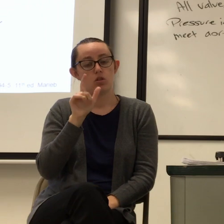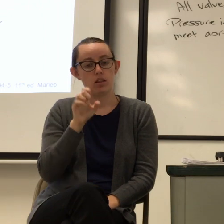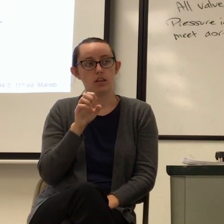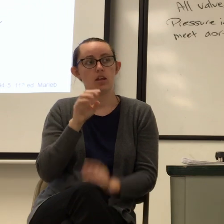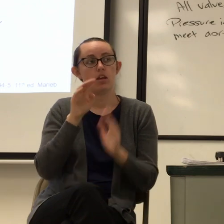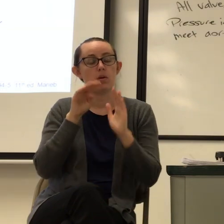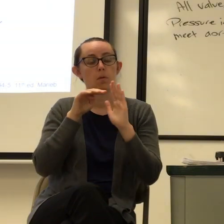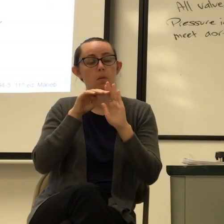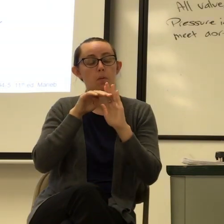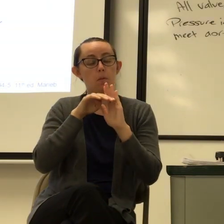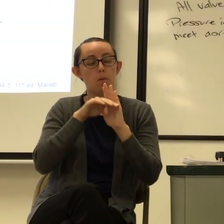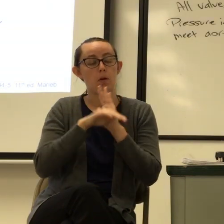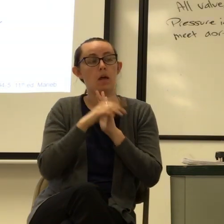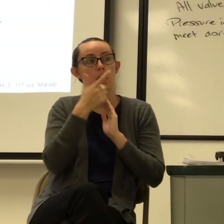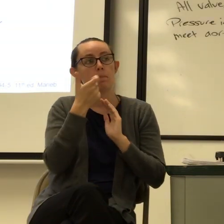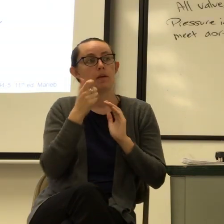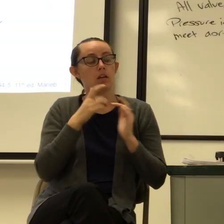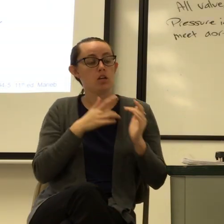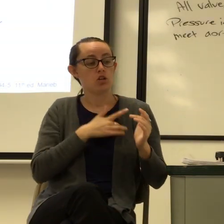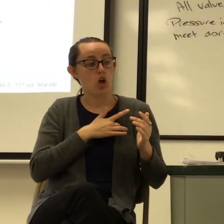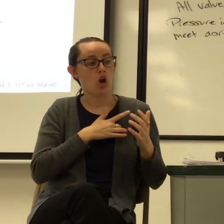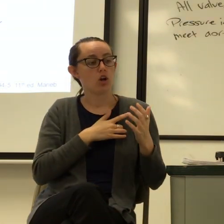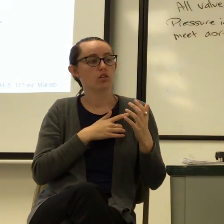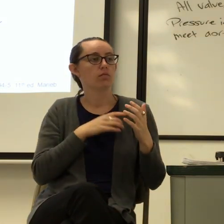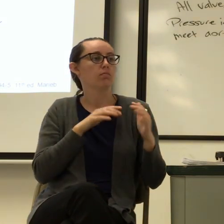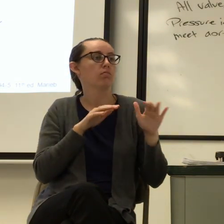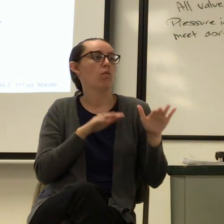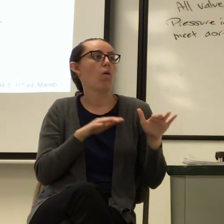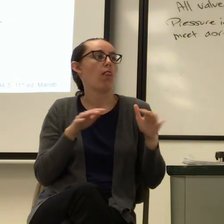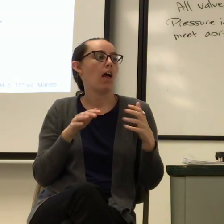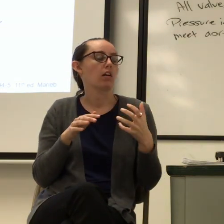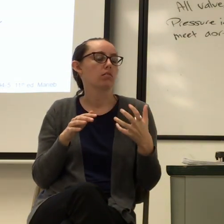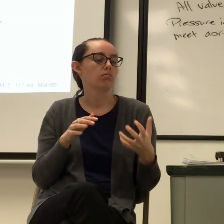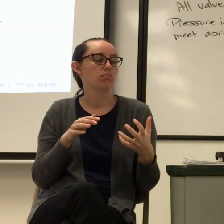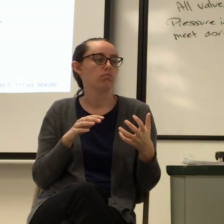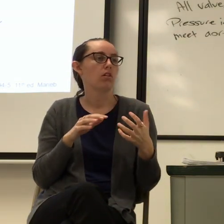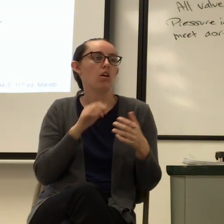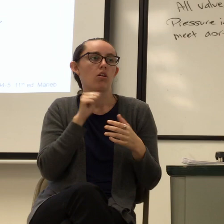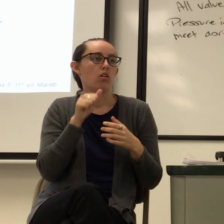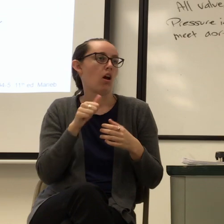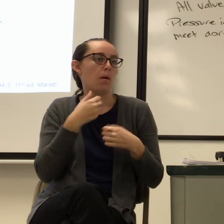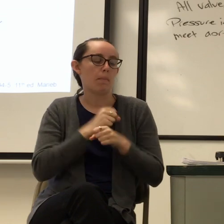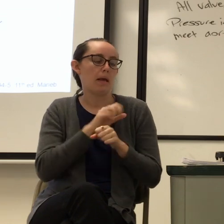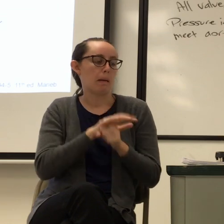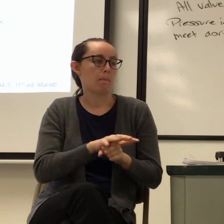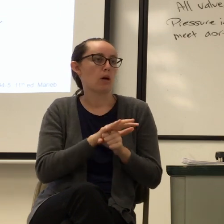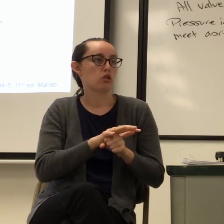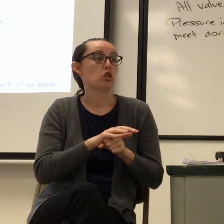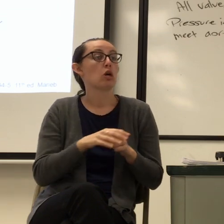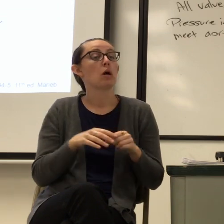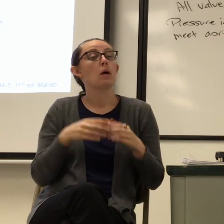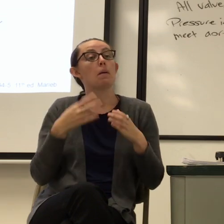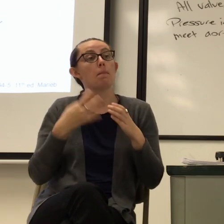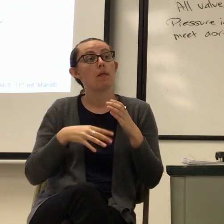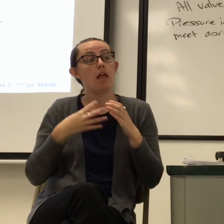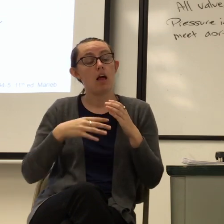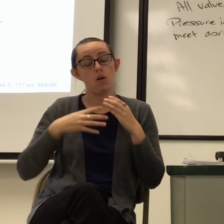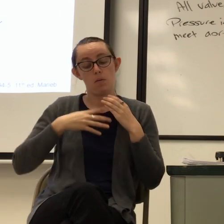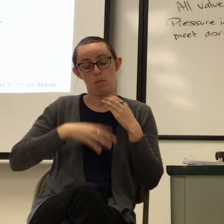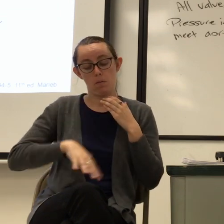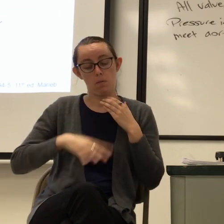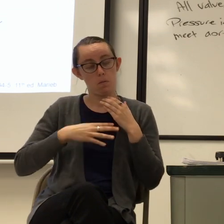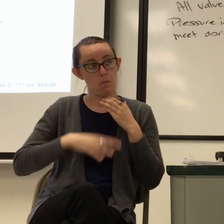relaxed and it's not generating any pressure. The blood is flowing away from the heart, so pressure in the vessel is dropping. But during this